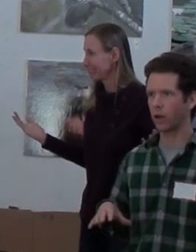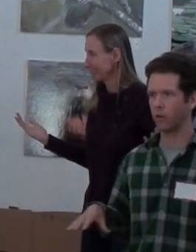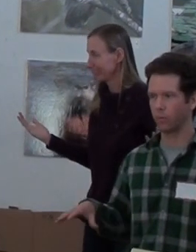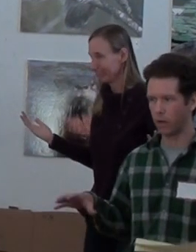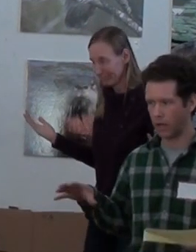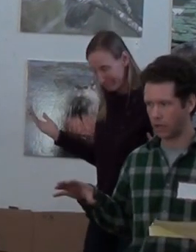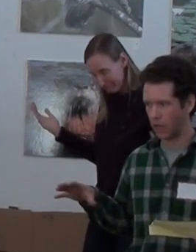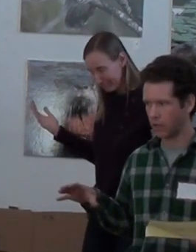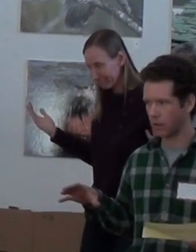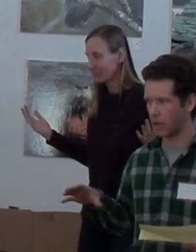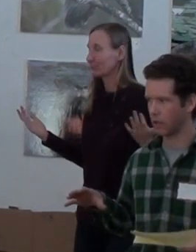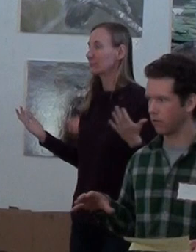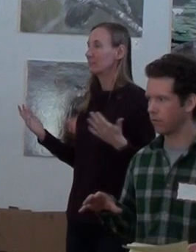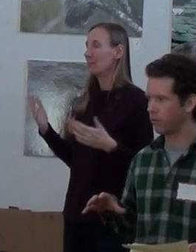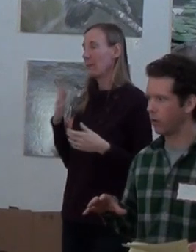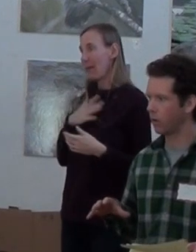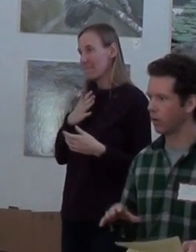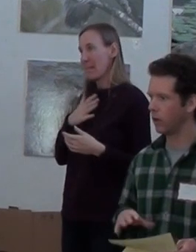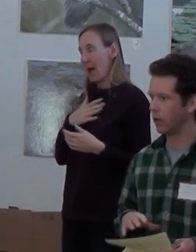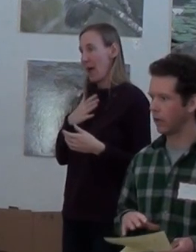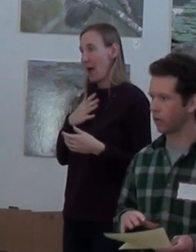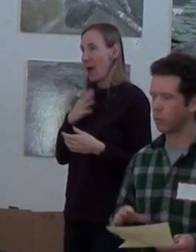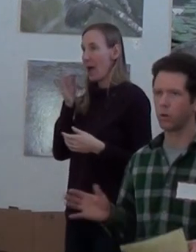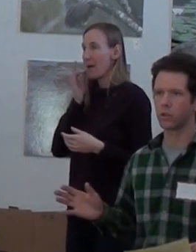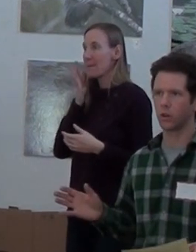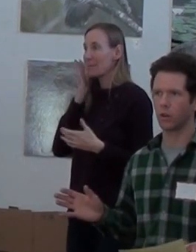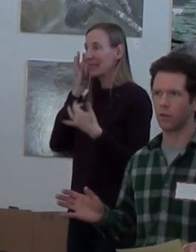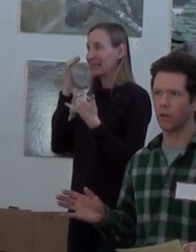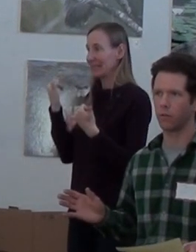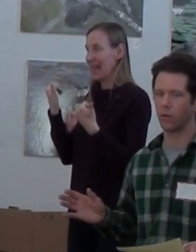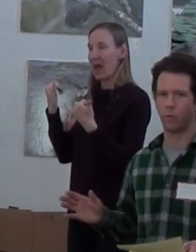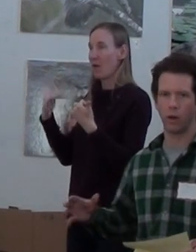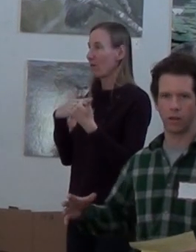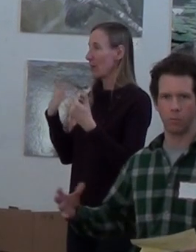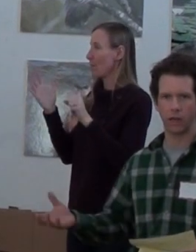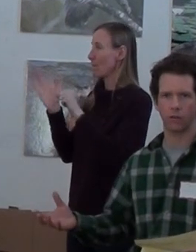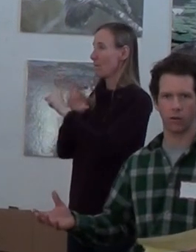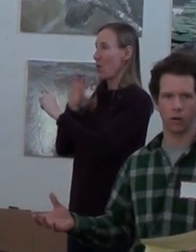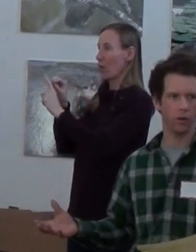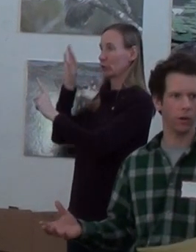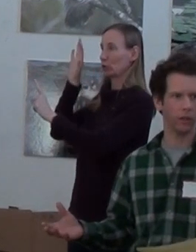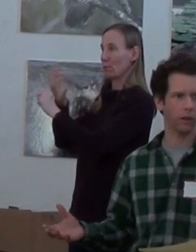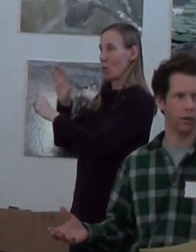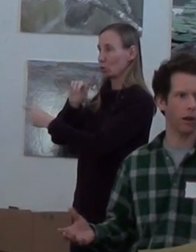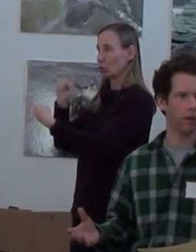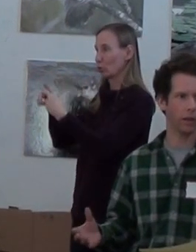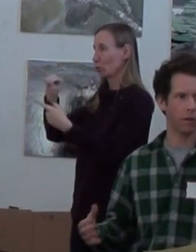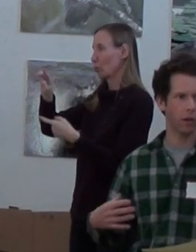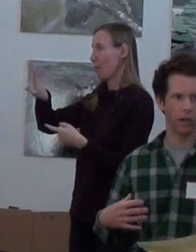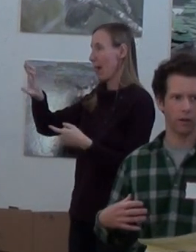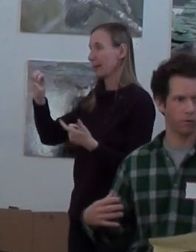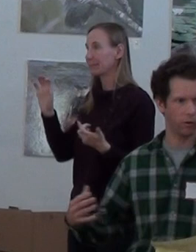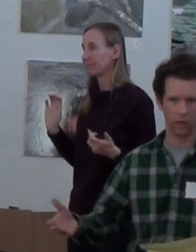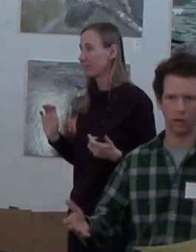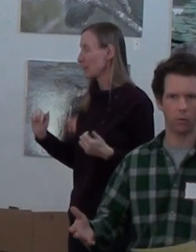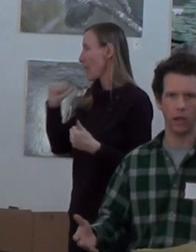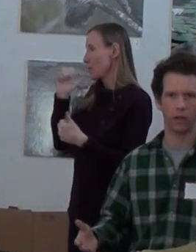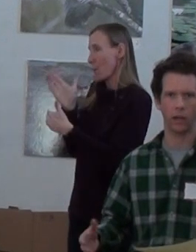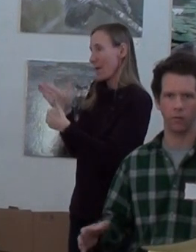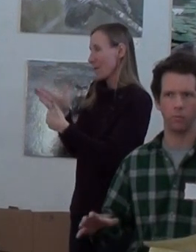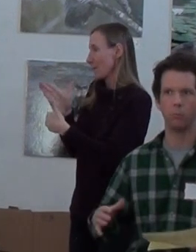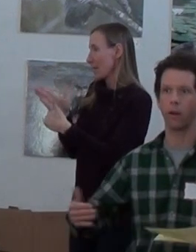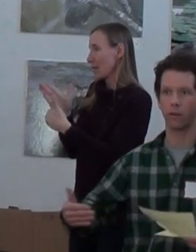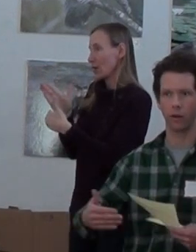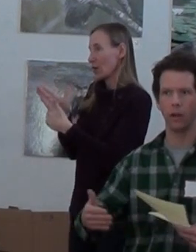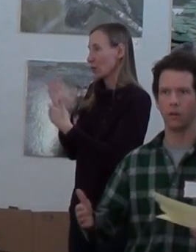They're now kind of at the full exposure of what the mites are doing. They're not like, I'm not interfering in a way